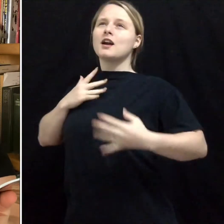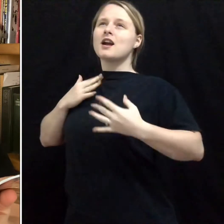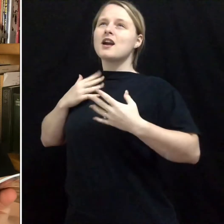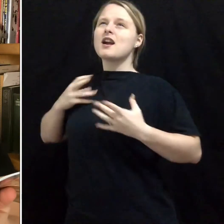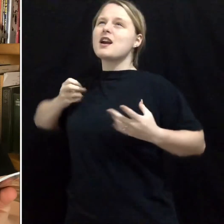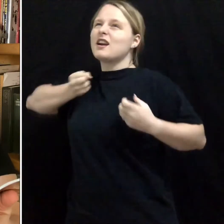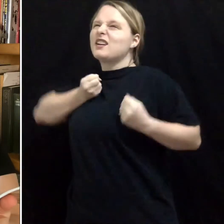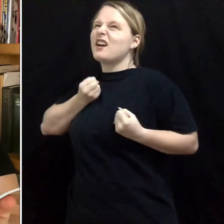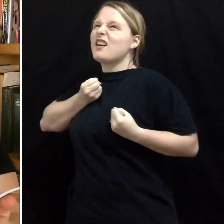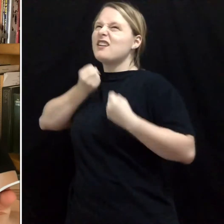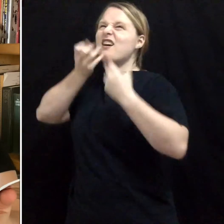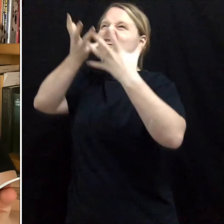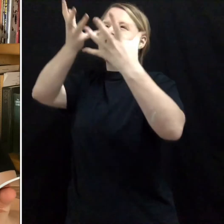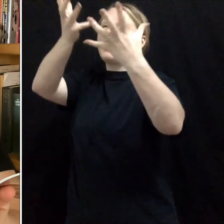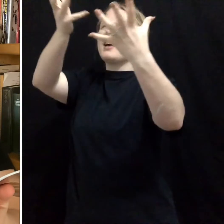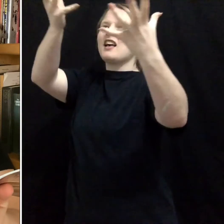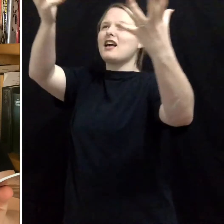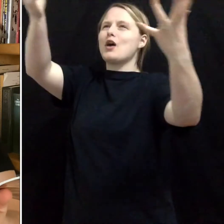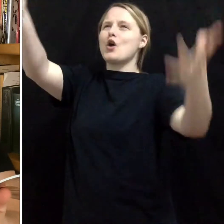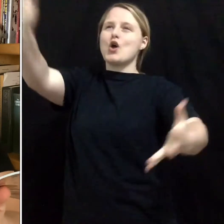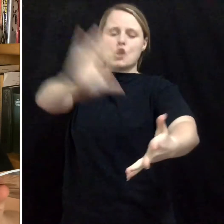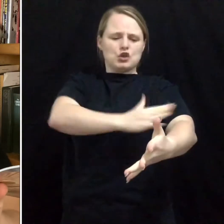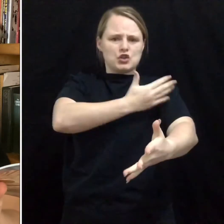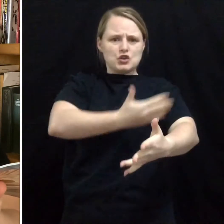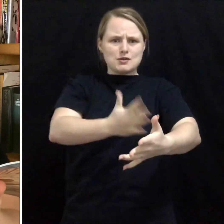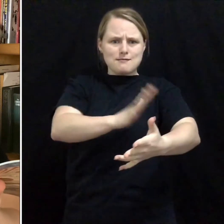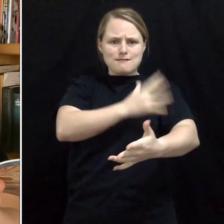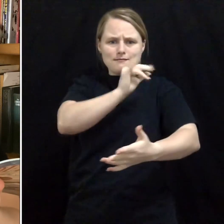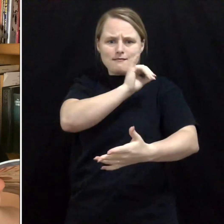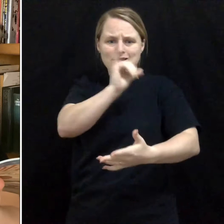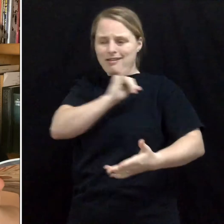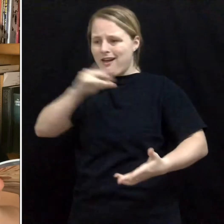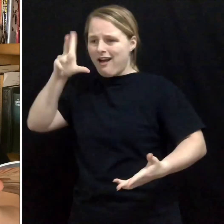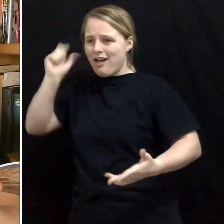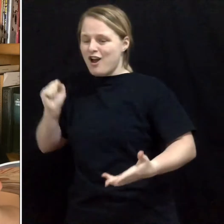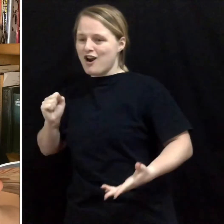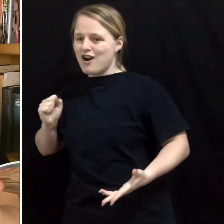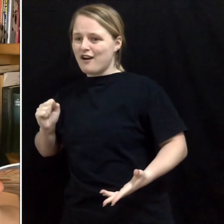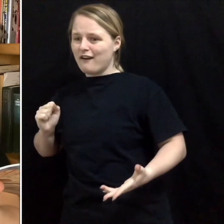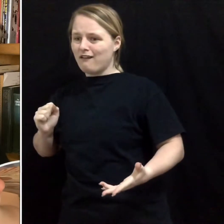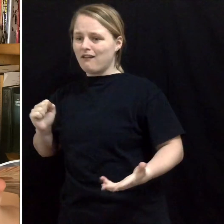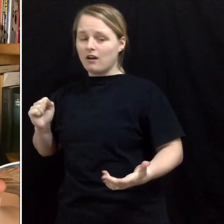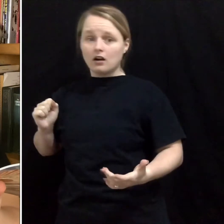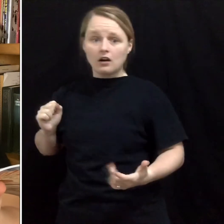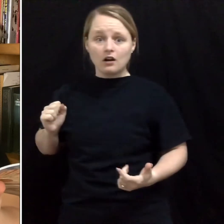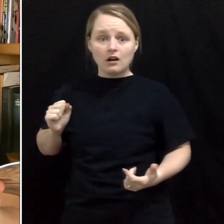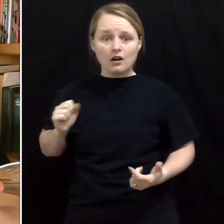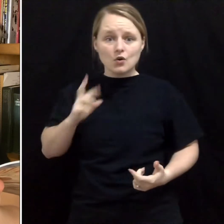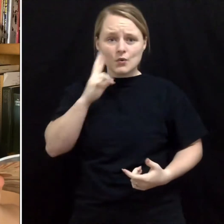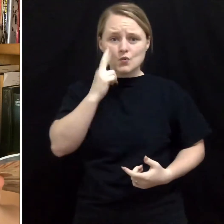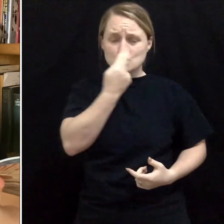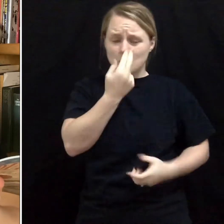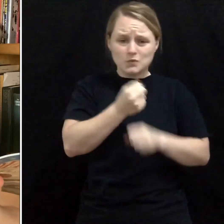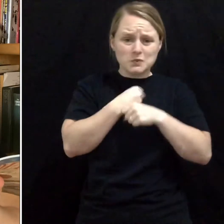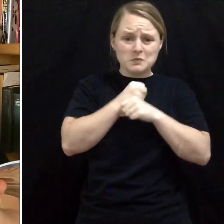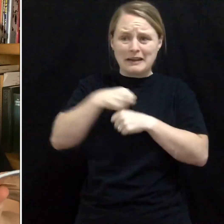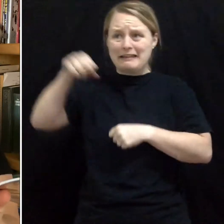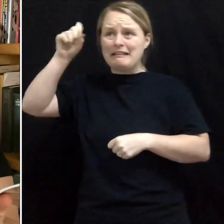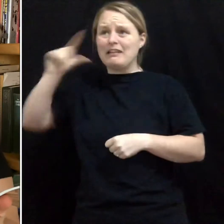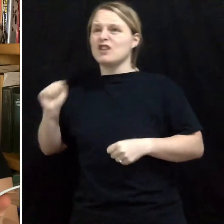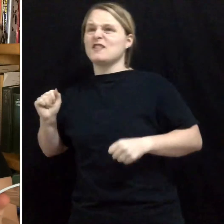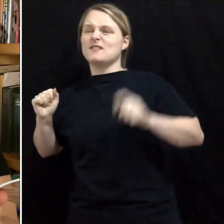her heart, she unleashed her song of thunder. It was a sight to see. Rose